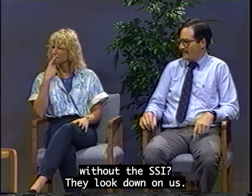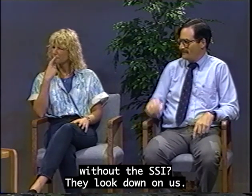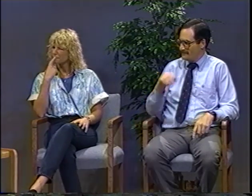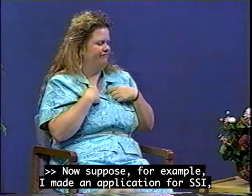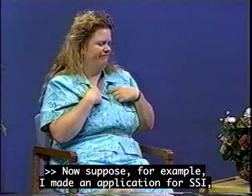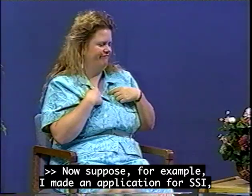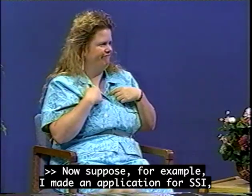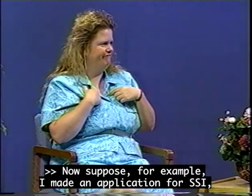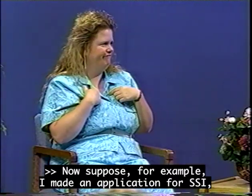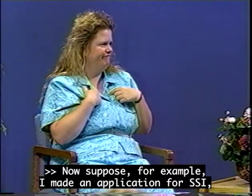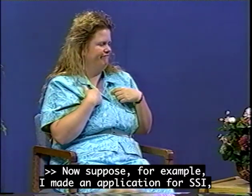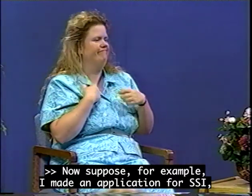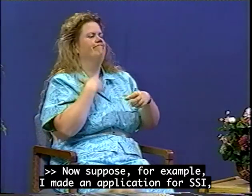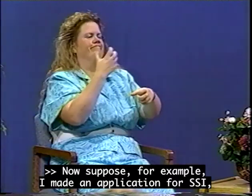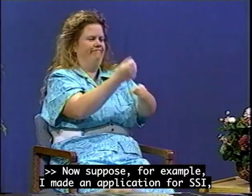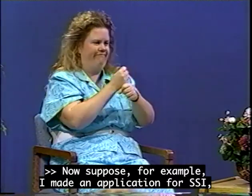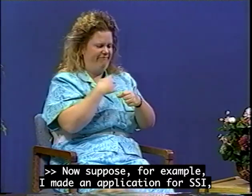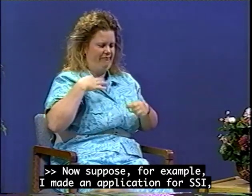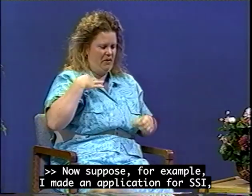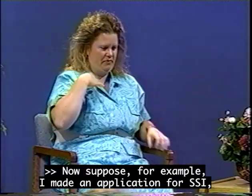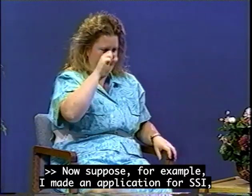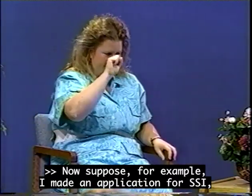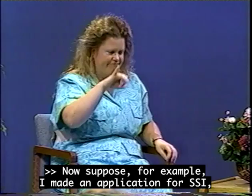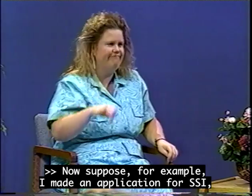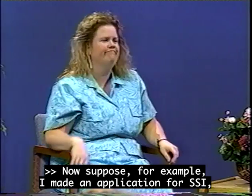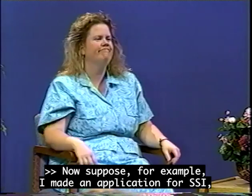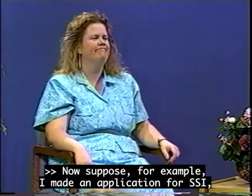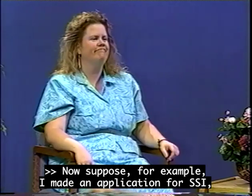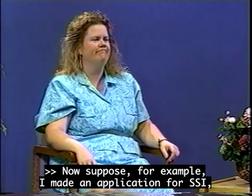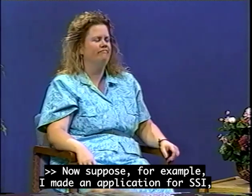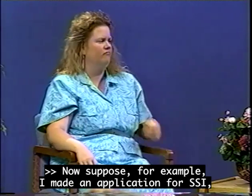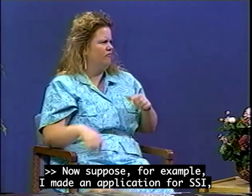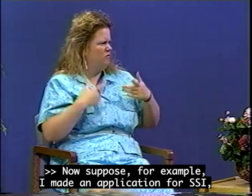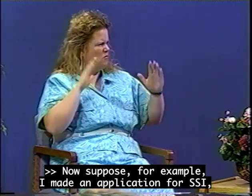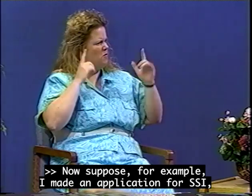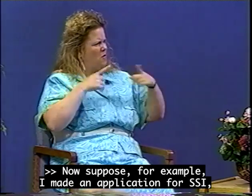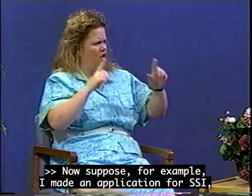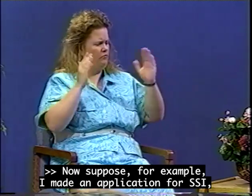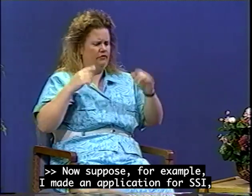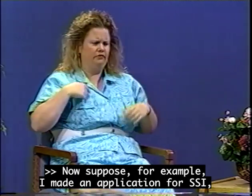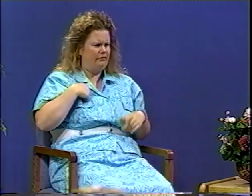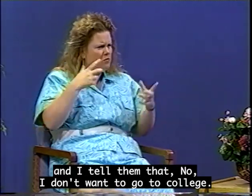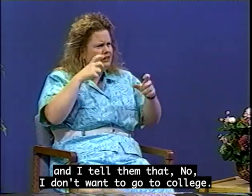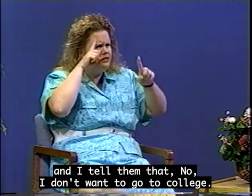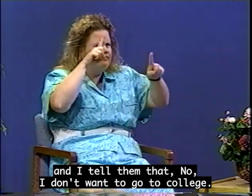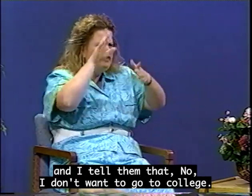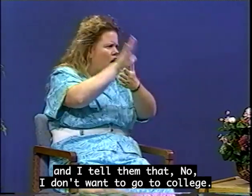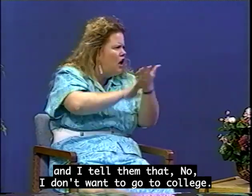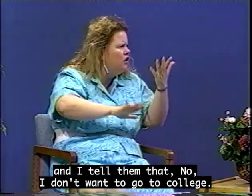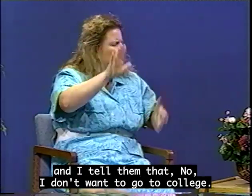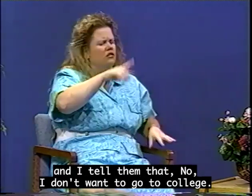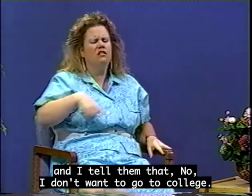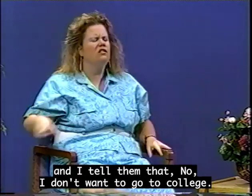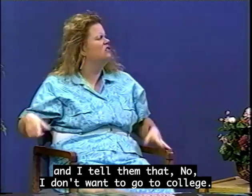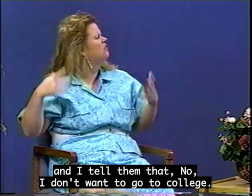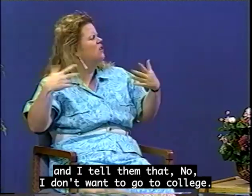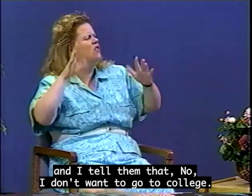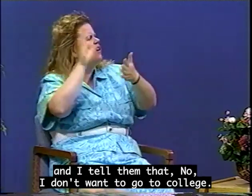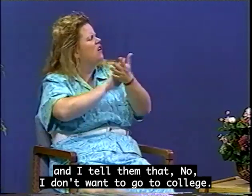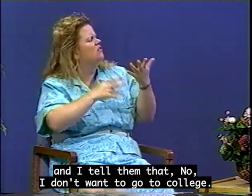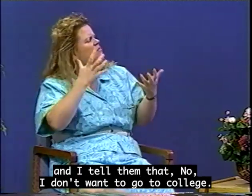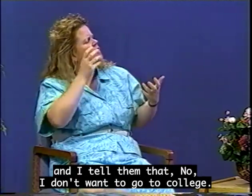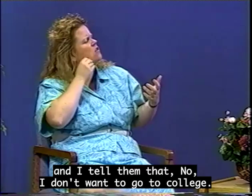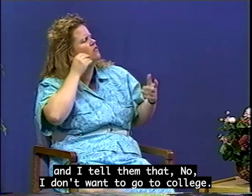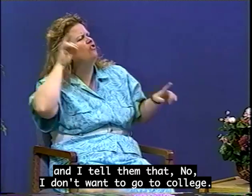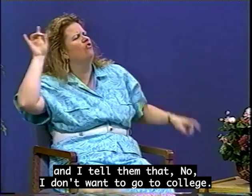down on us. Now suppose, for example, I made application for SSI. And